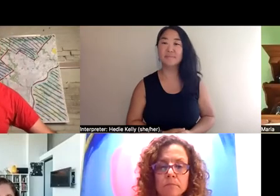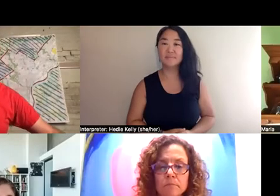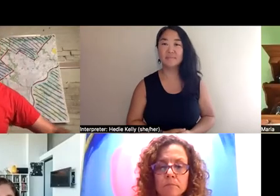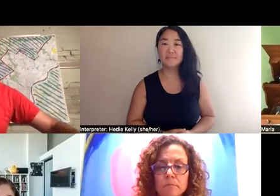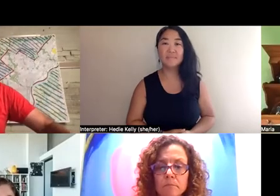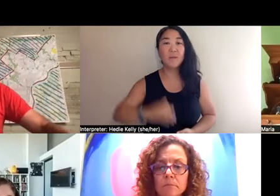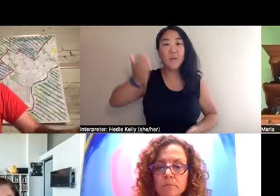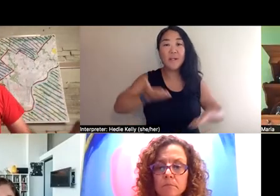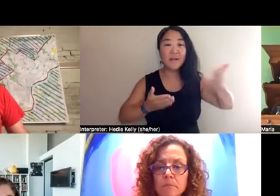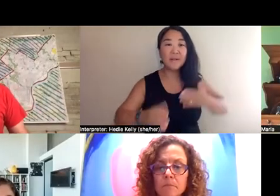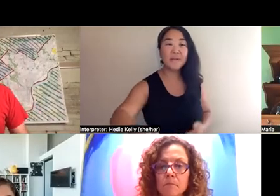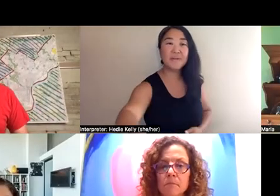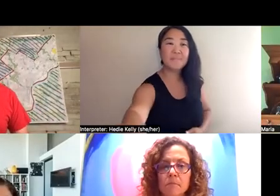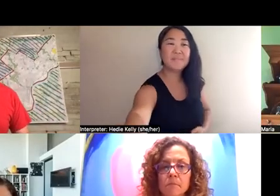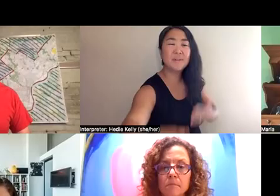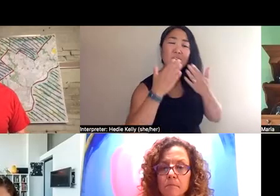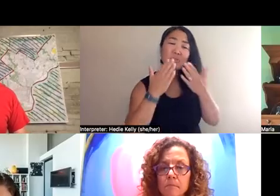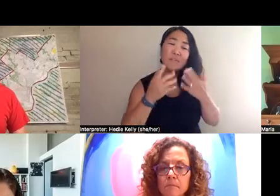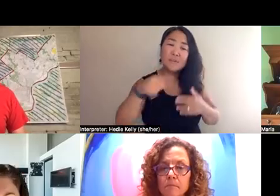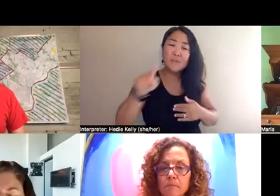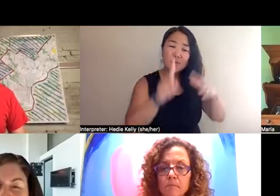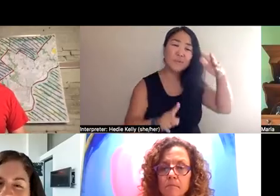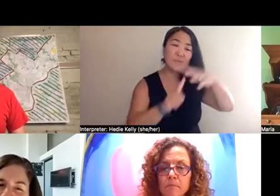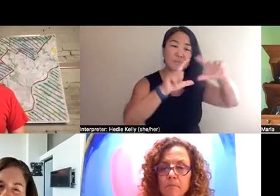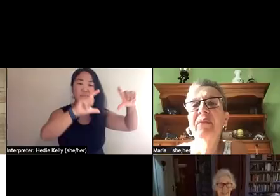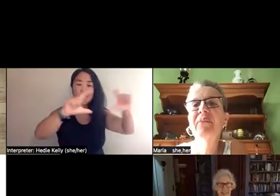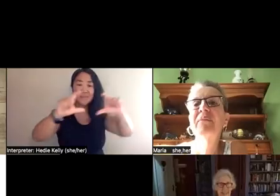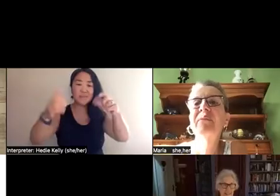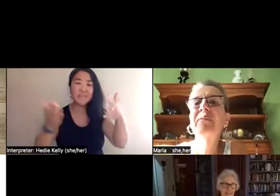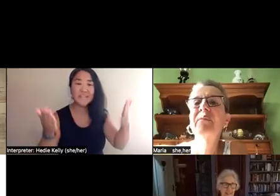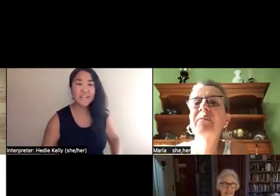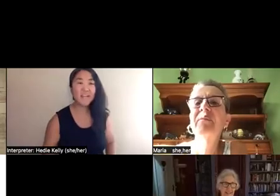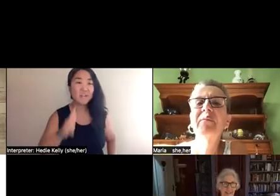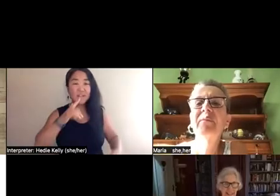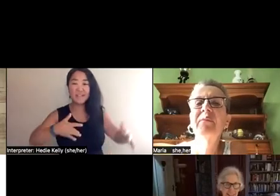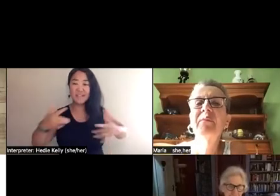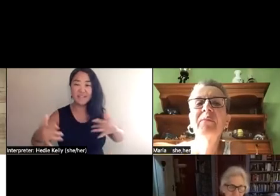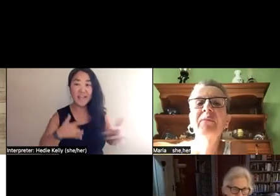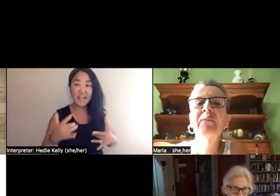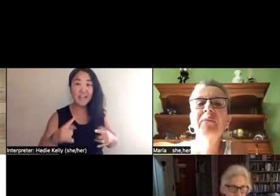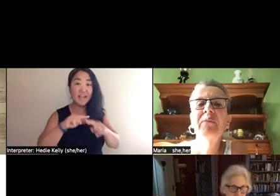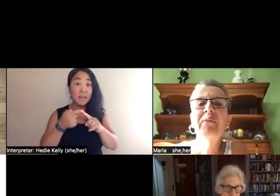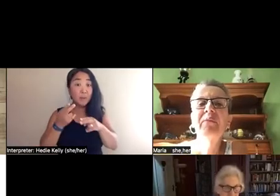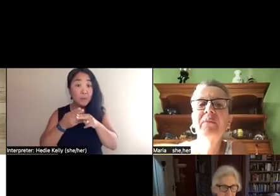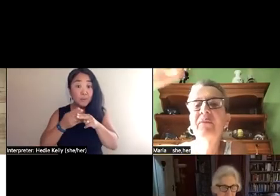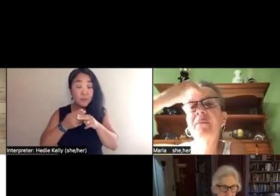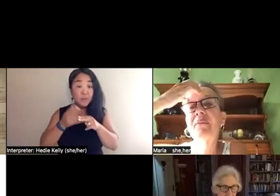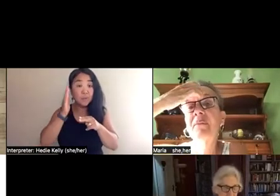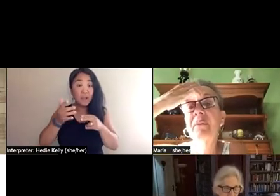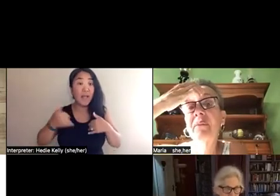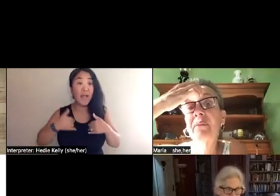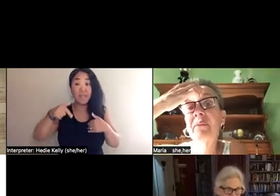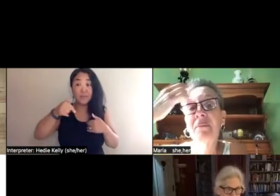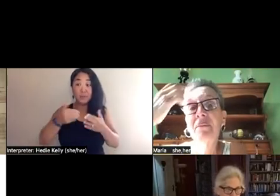And welcome. I'm so grateful that y'all are here. I'm very excited about the upcoming iteration of the